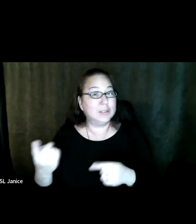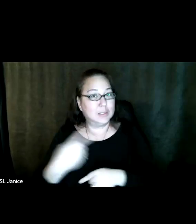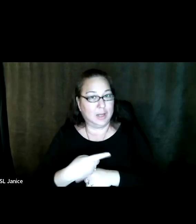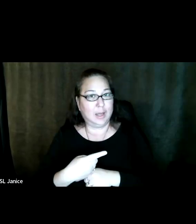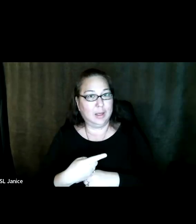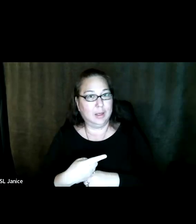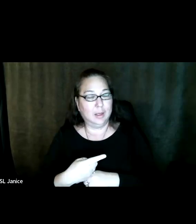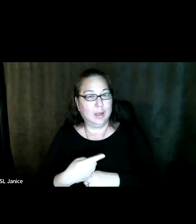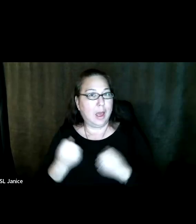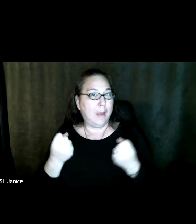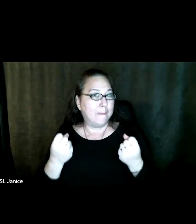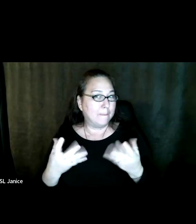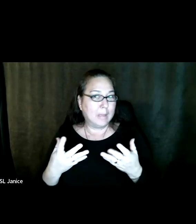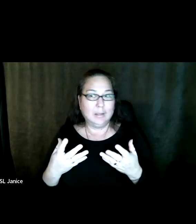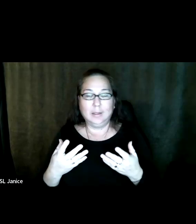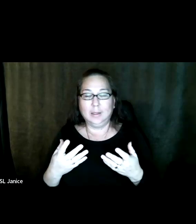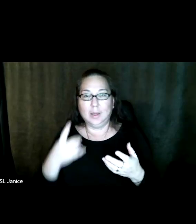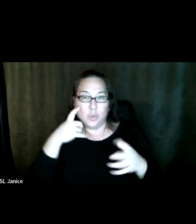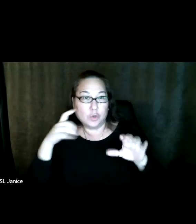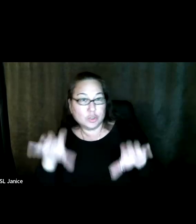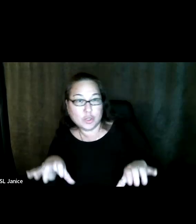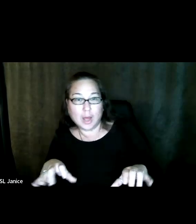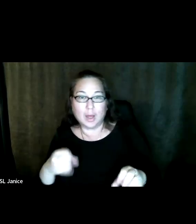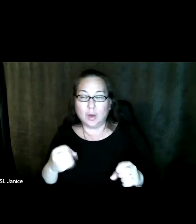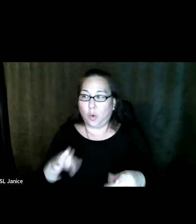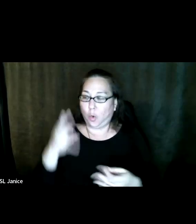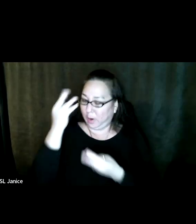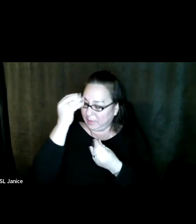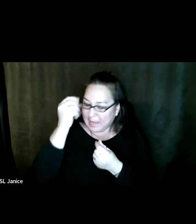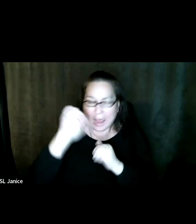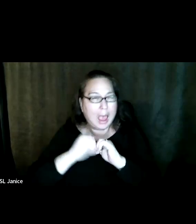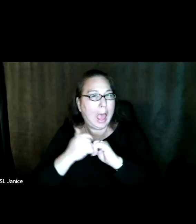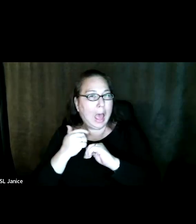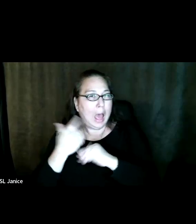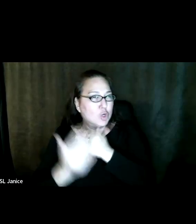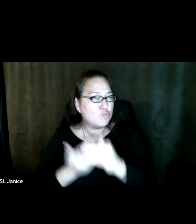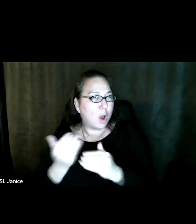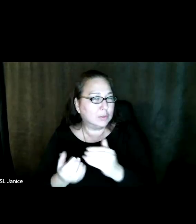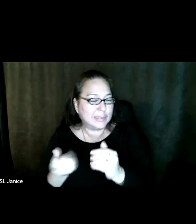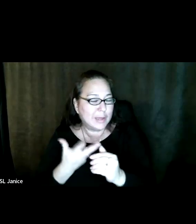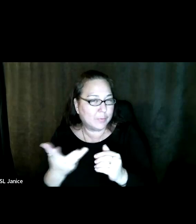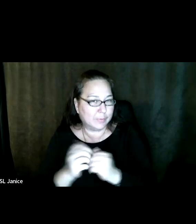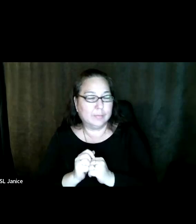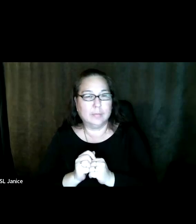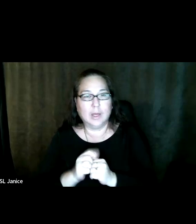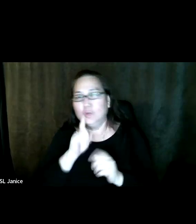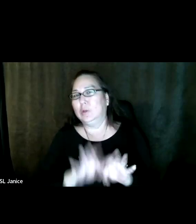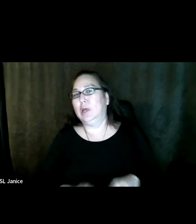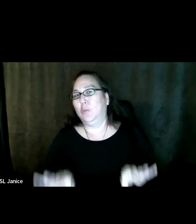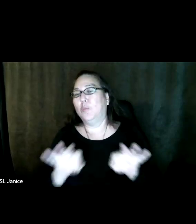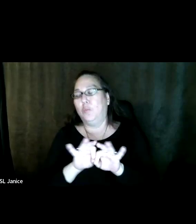space of kind of shock and maybe thinking how to process everything. And so I think it was just important for us to